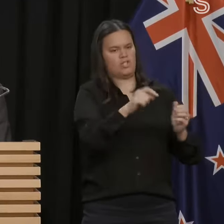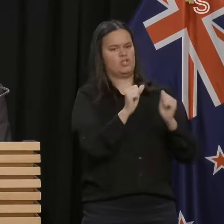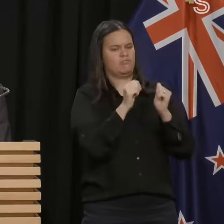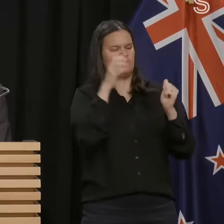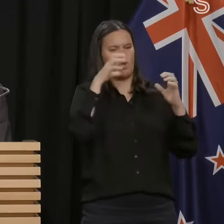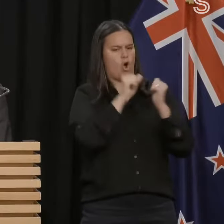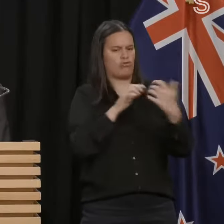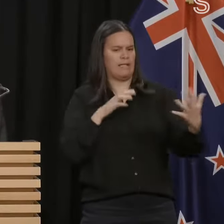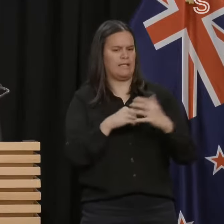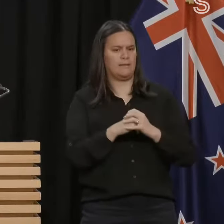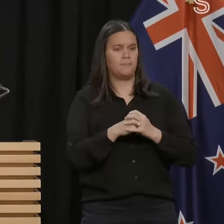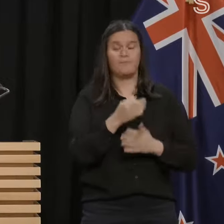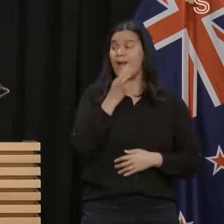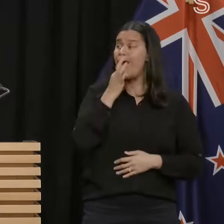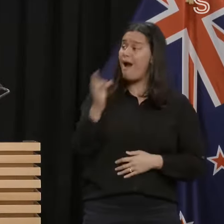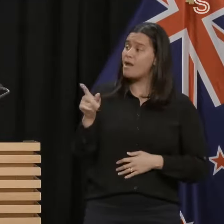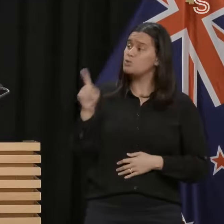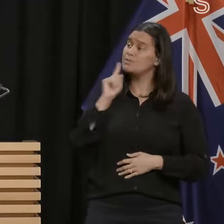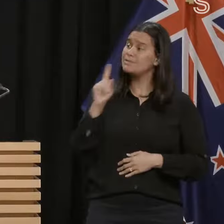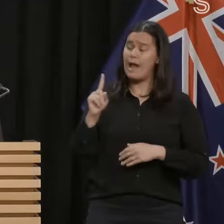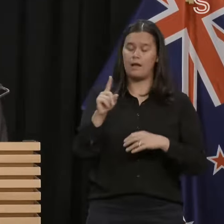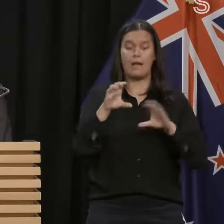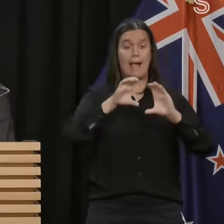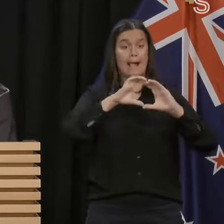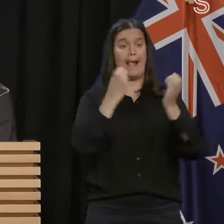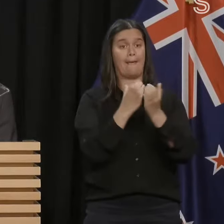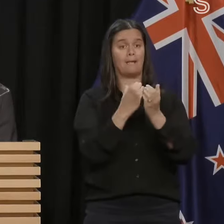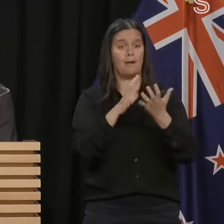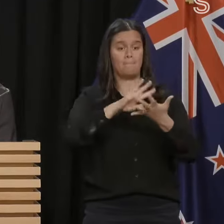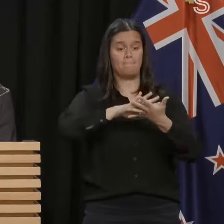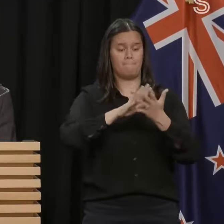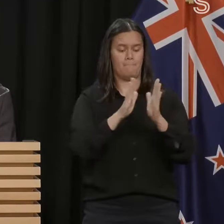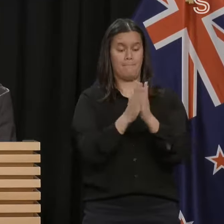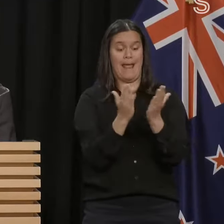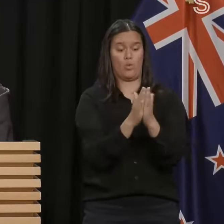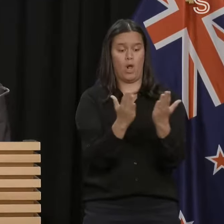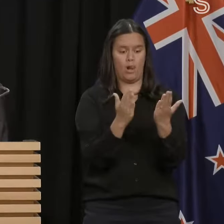You said you're going to rewrite the cabinet manual. What was so hard to understand about it before?